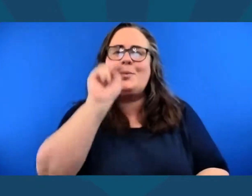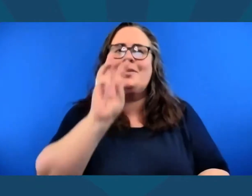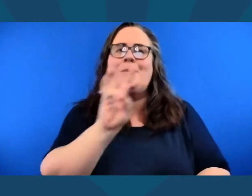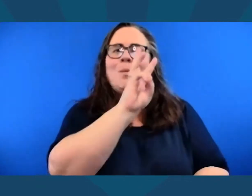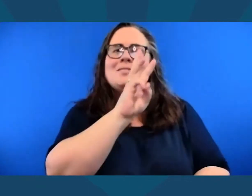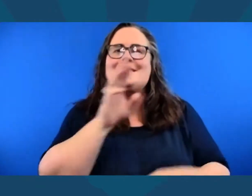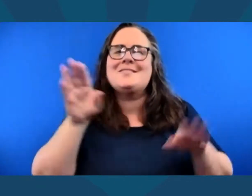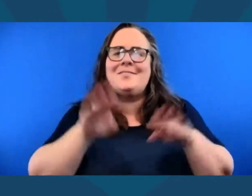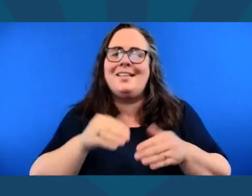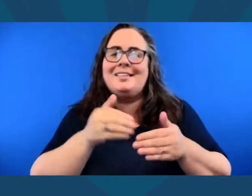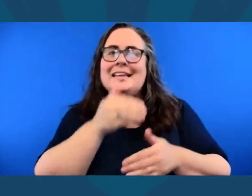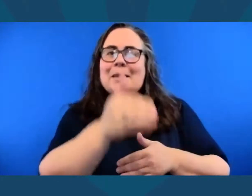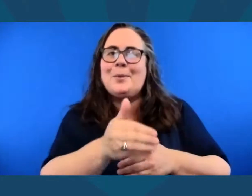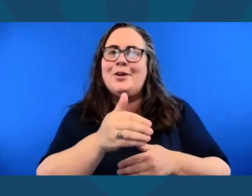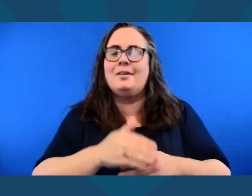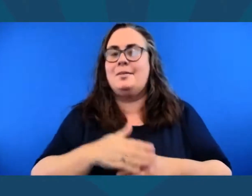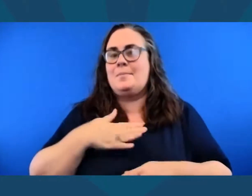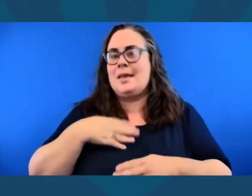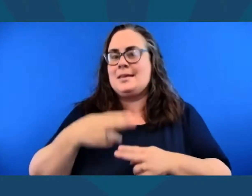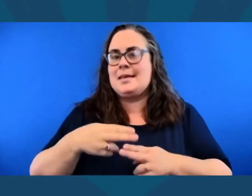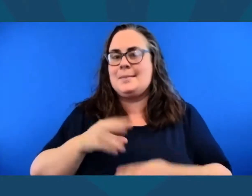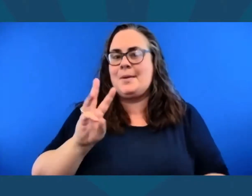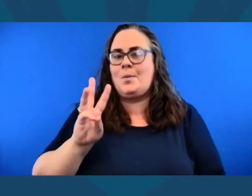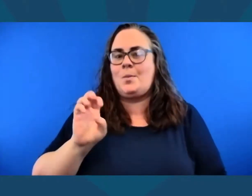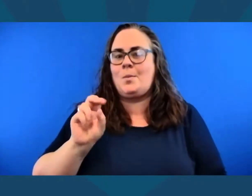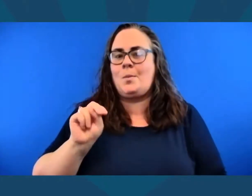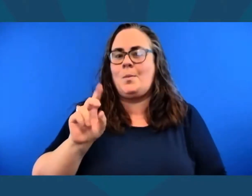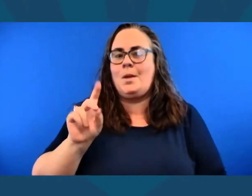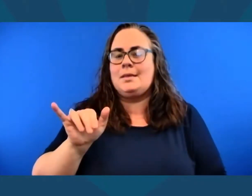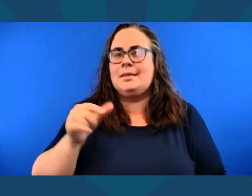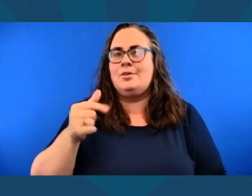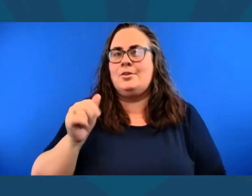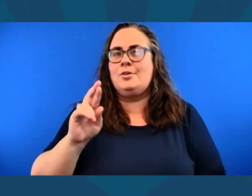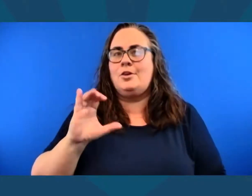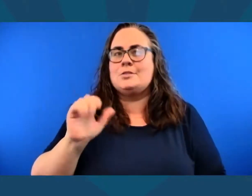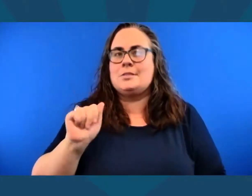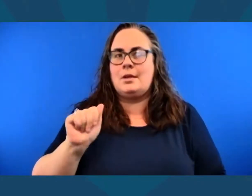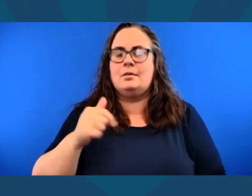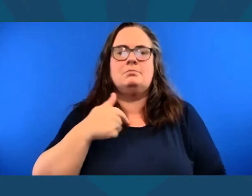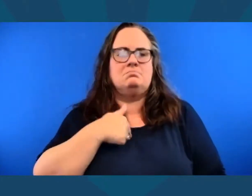Dear Northwest Valley neighbor, my name is Wendy Garcia.